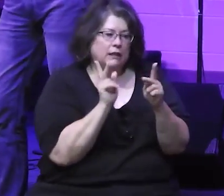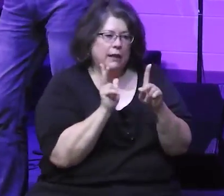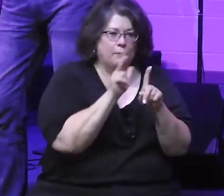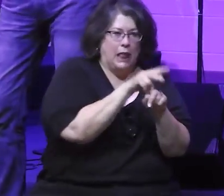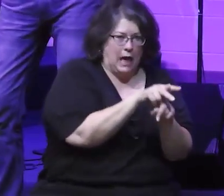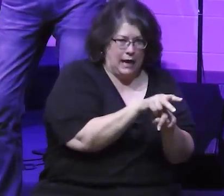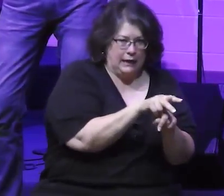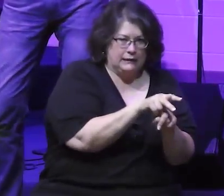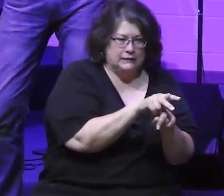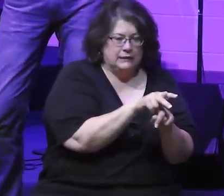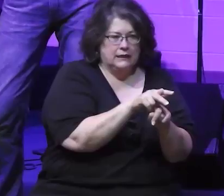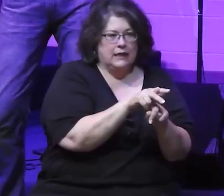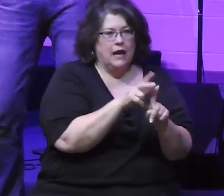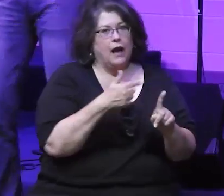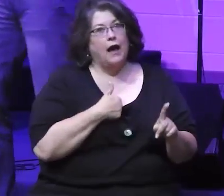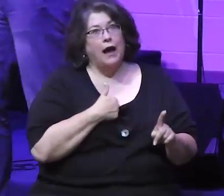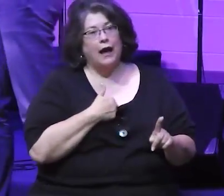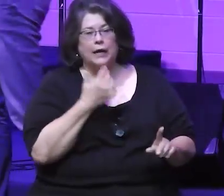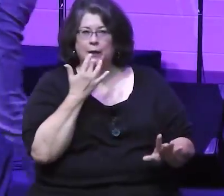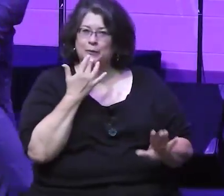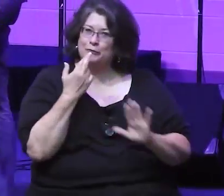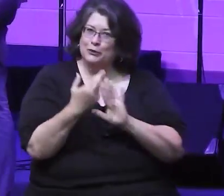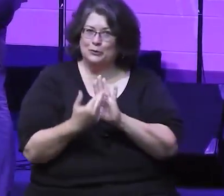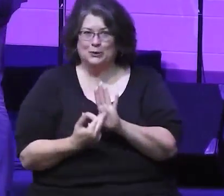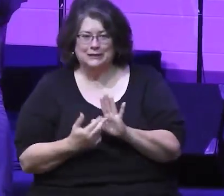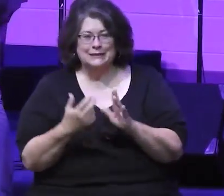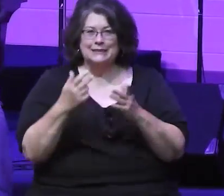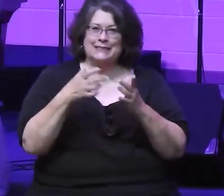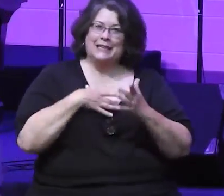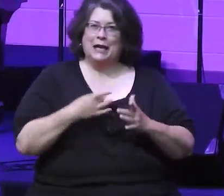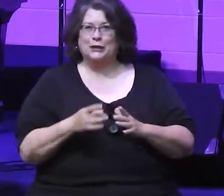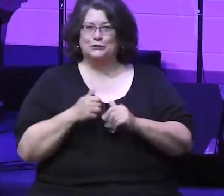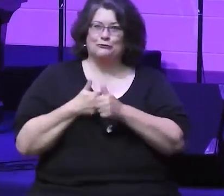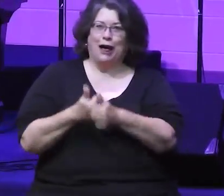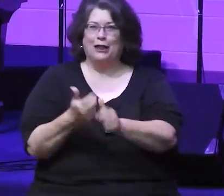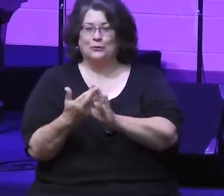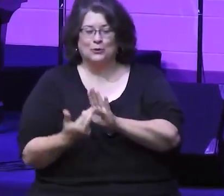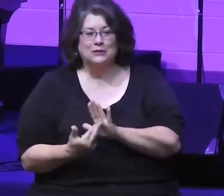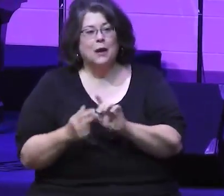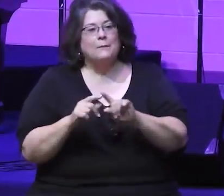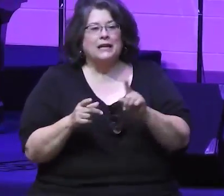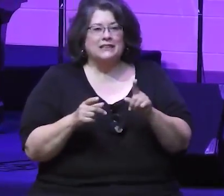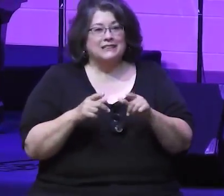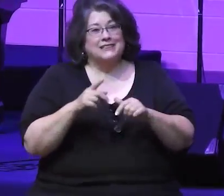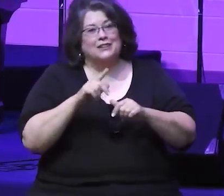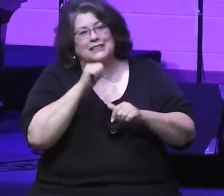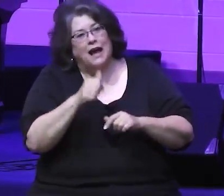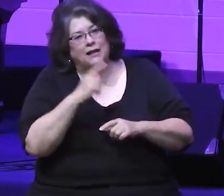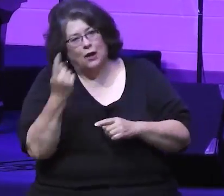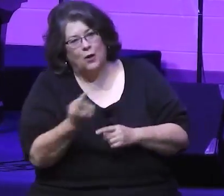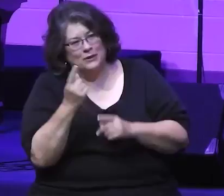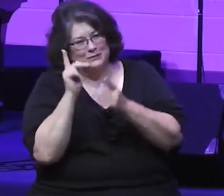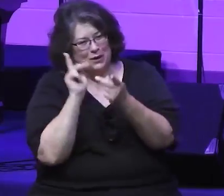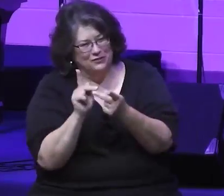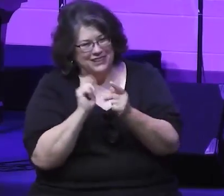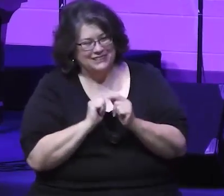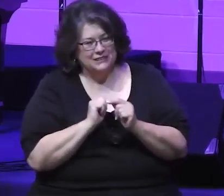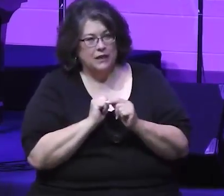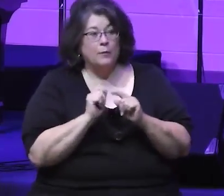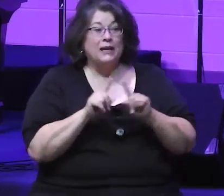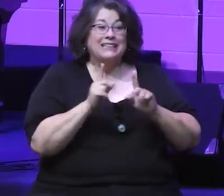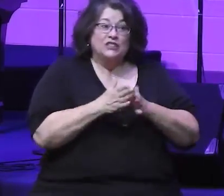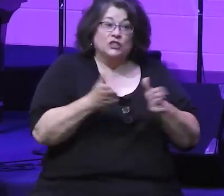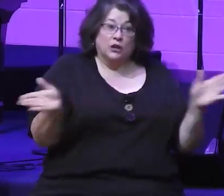applied by a guy who loves rules and loves to follow them, but a good rule of thumb when you approach the parables is that in general, most